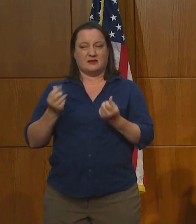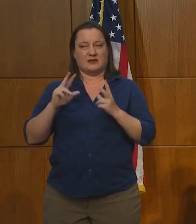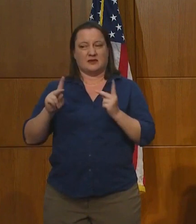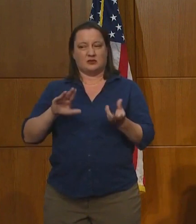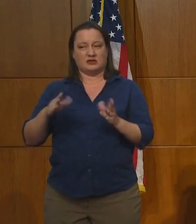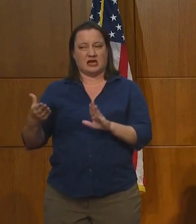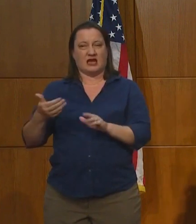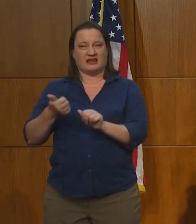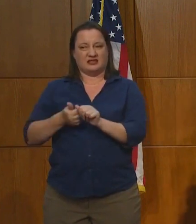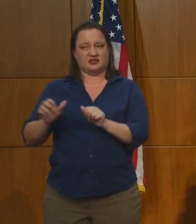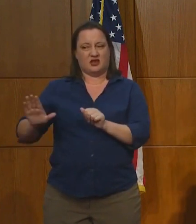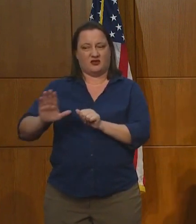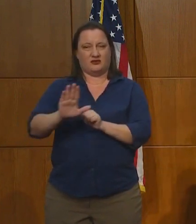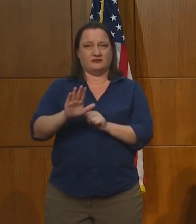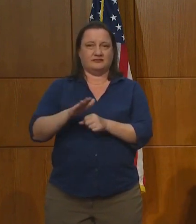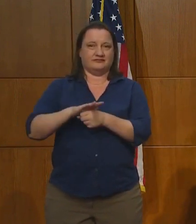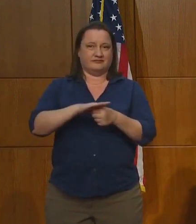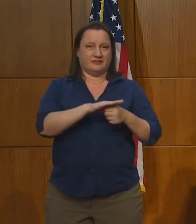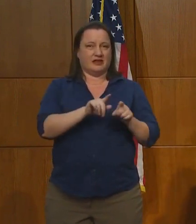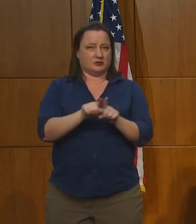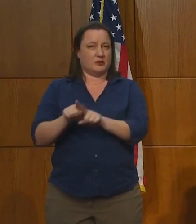Tim Barber, WJLA.